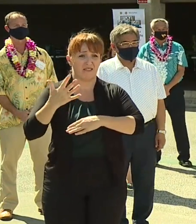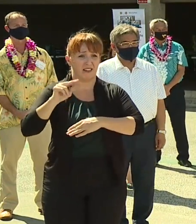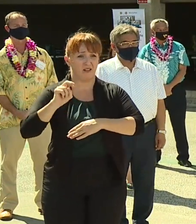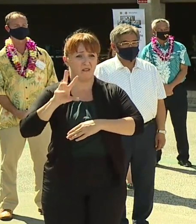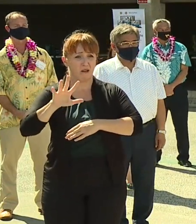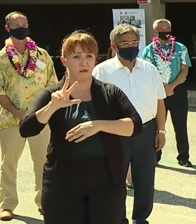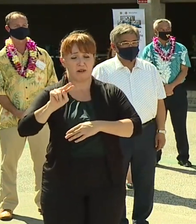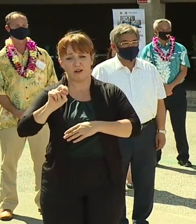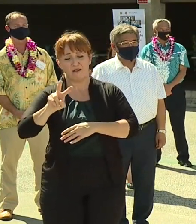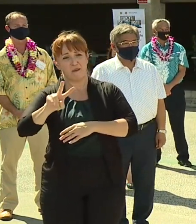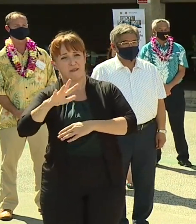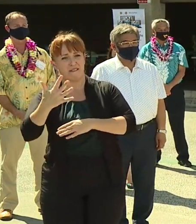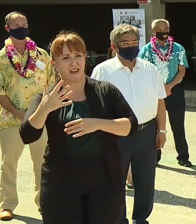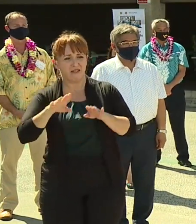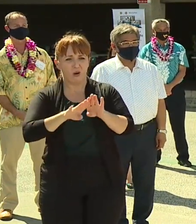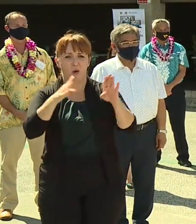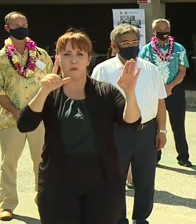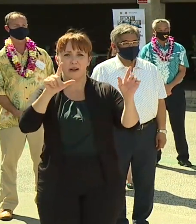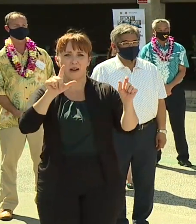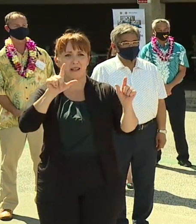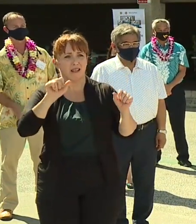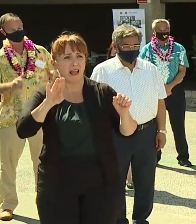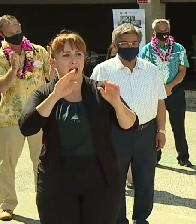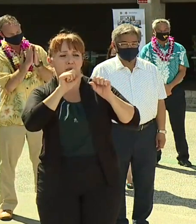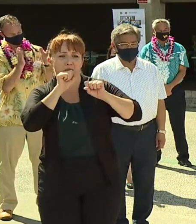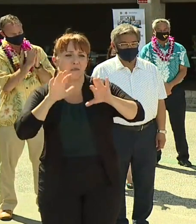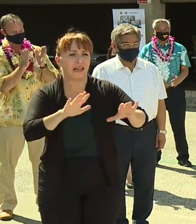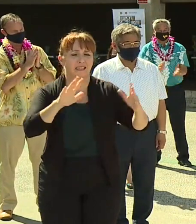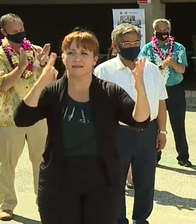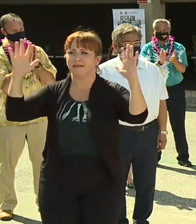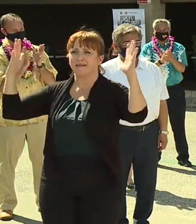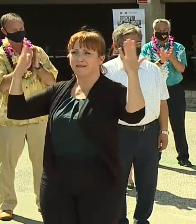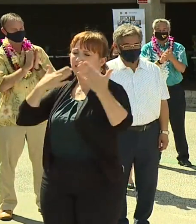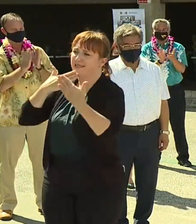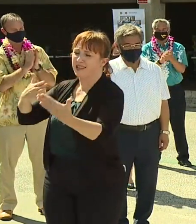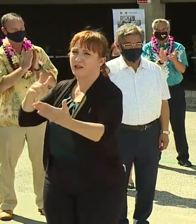about this lab opening up and having a blessing. So a round of applause for Toby.